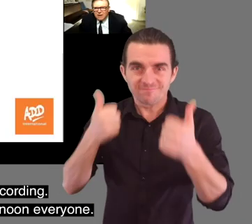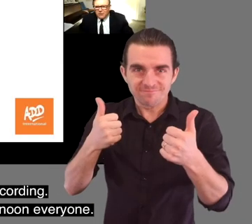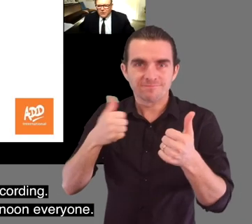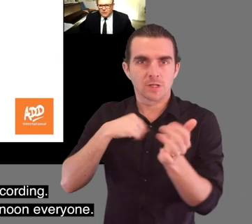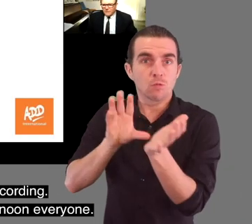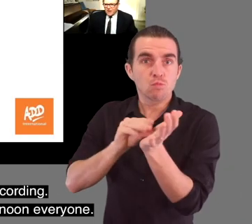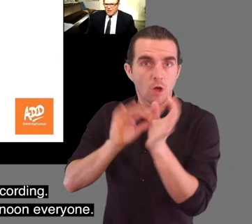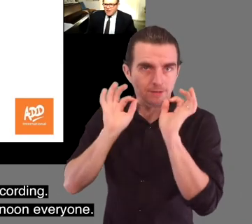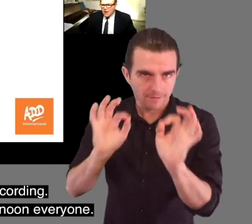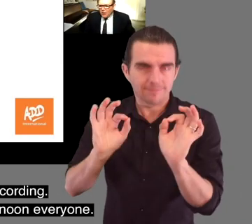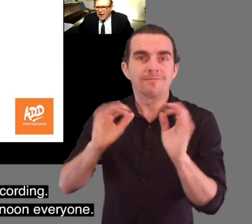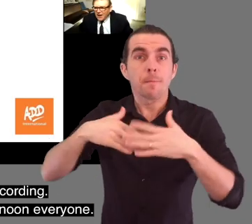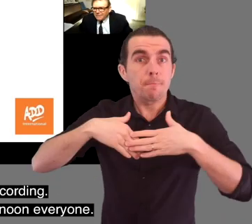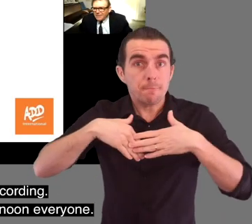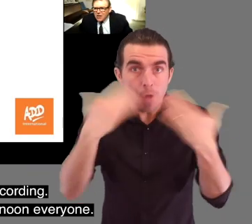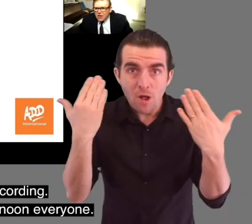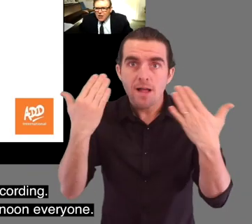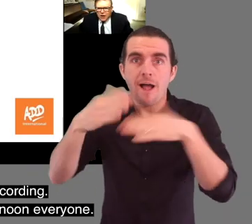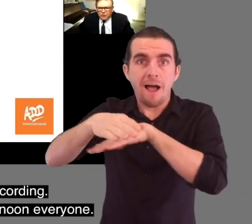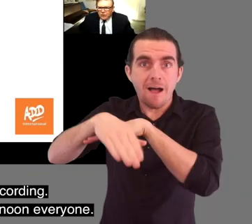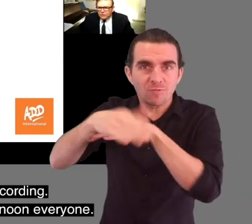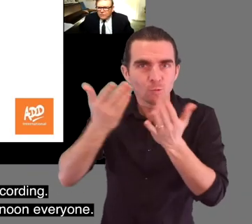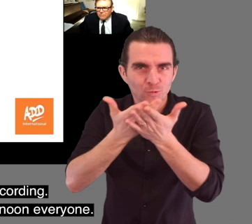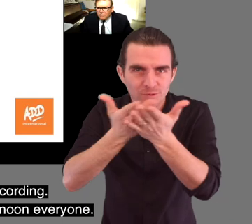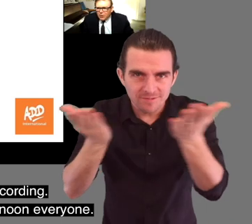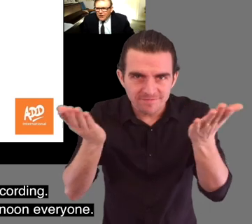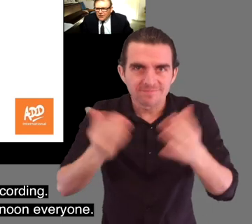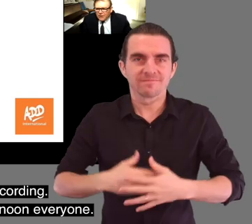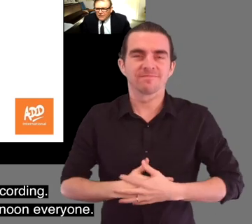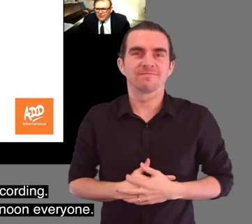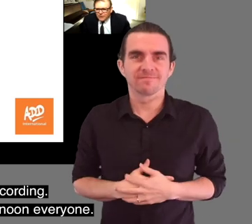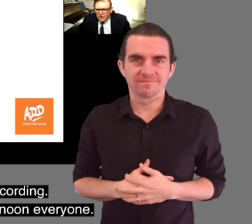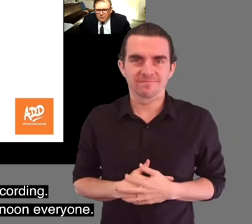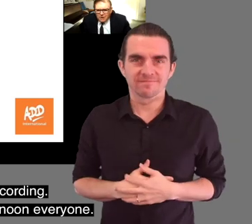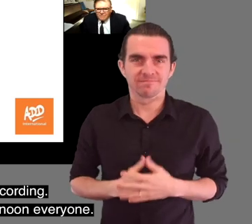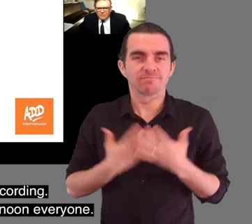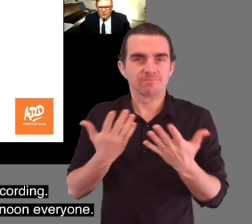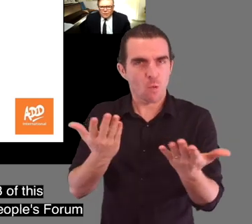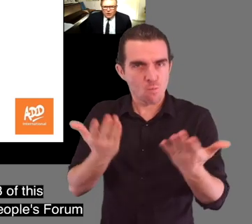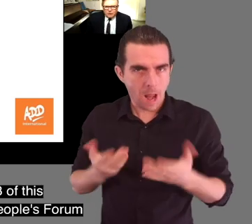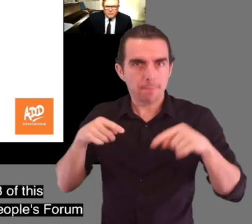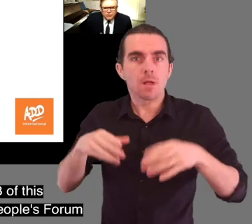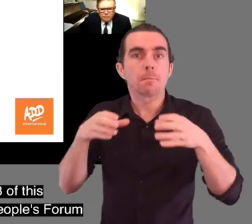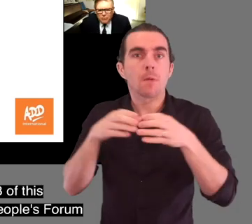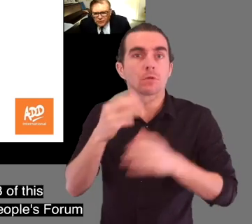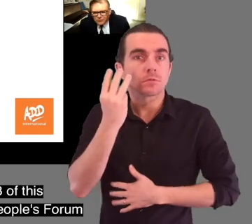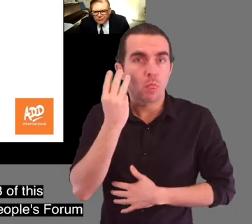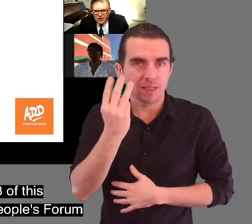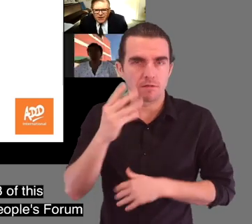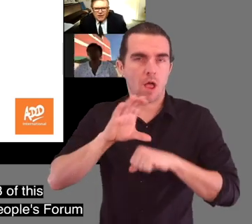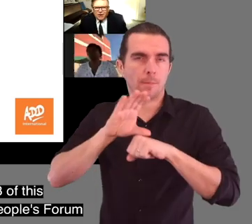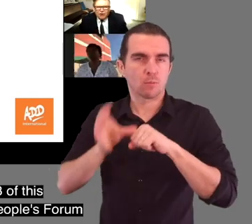Yes, I'm recording. Okay. Good morning, good afternoon, everyone, and welcome to